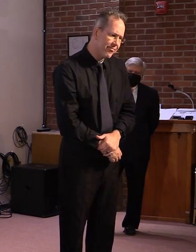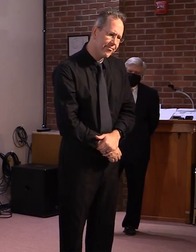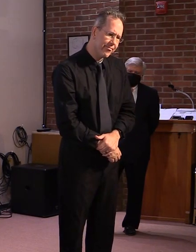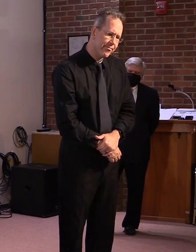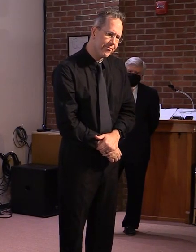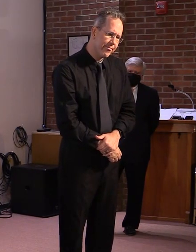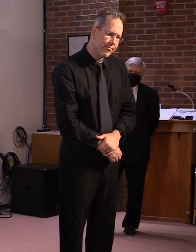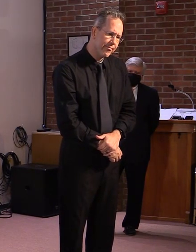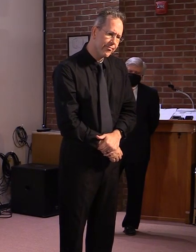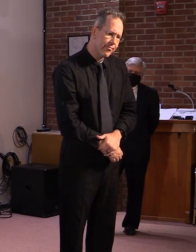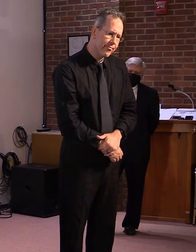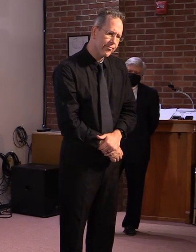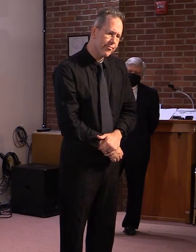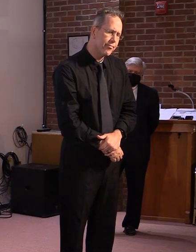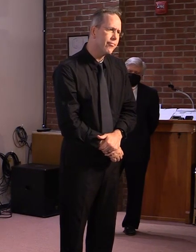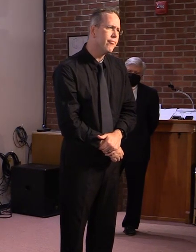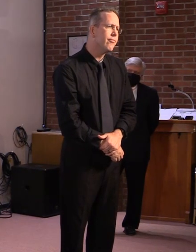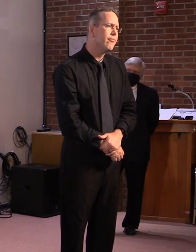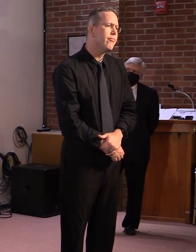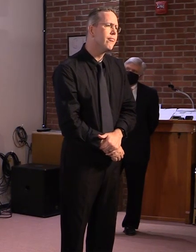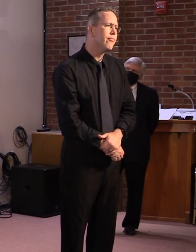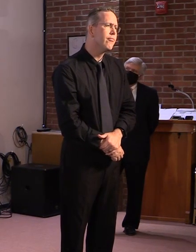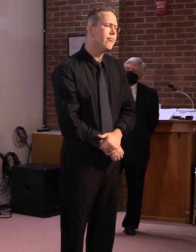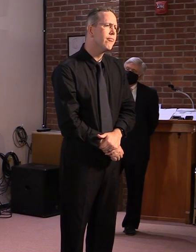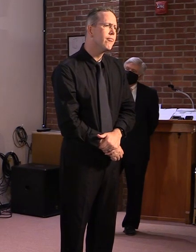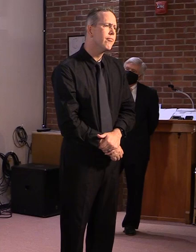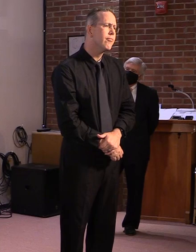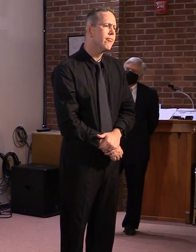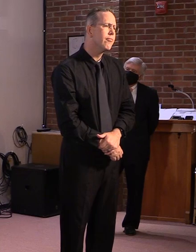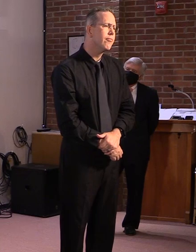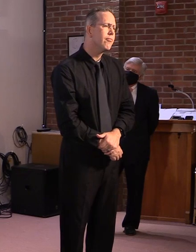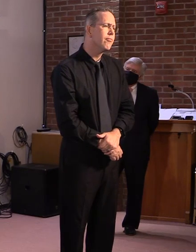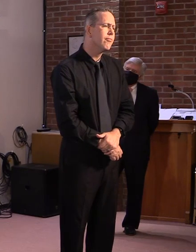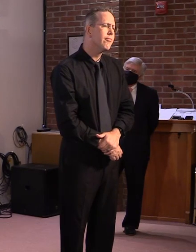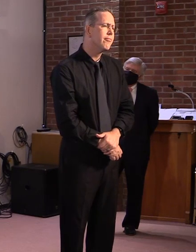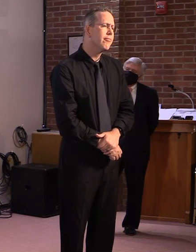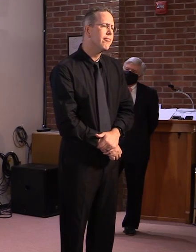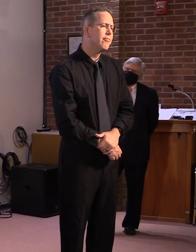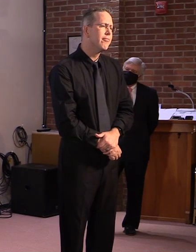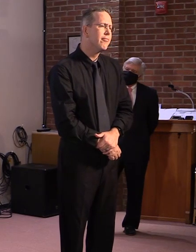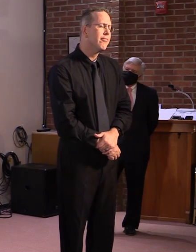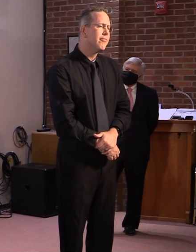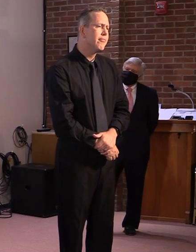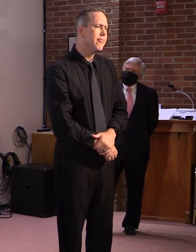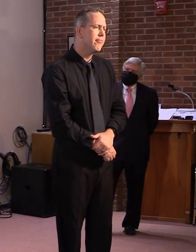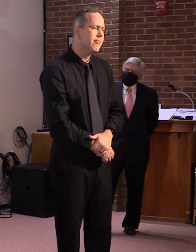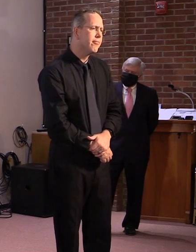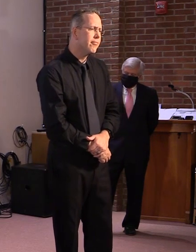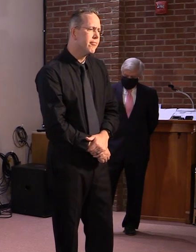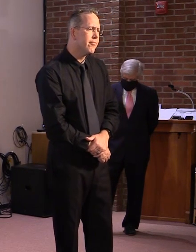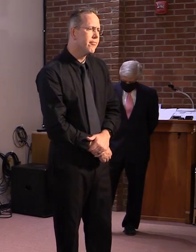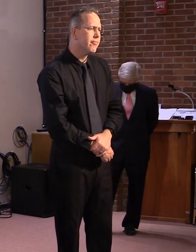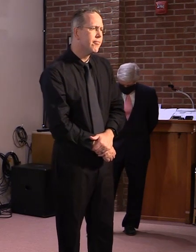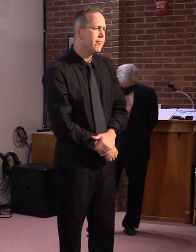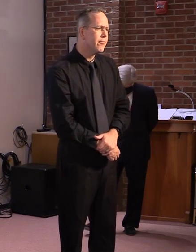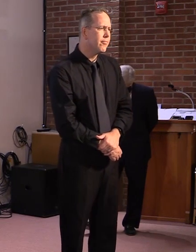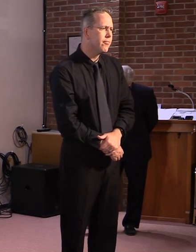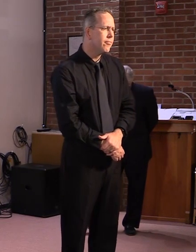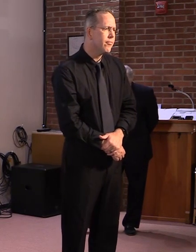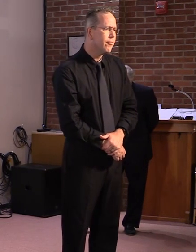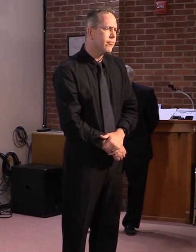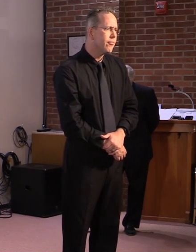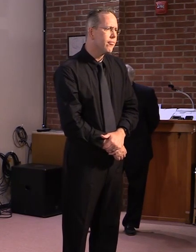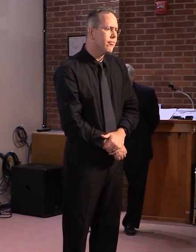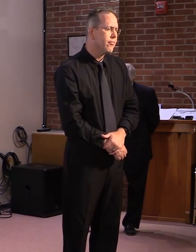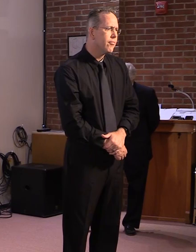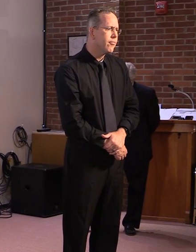Yeah, hi, good morning, afternoon, I guess. I have a question for the governor. As the state of emergency continues, I'm wondering how long